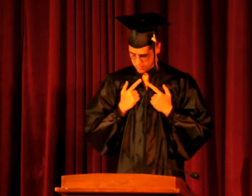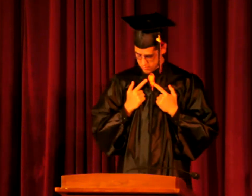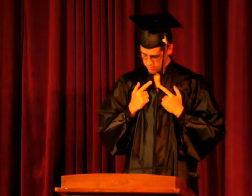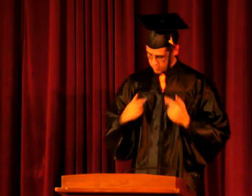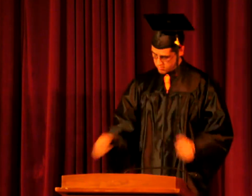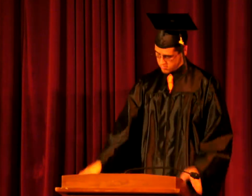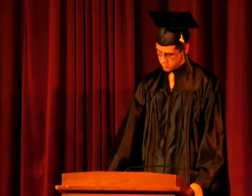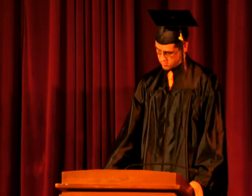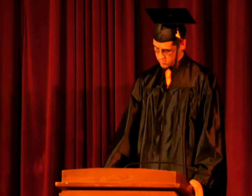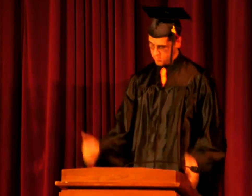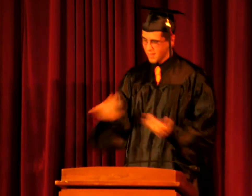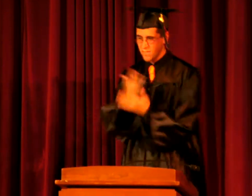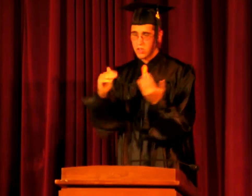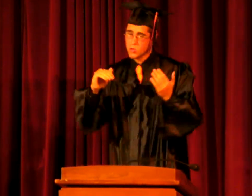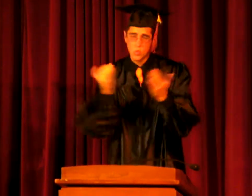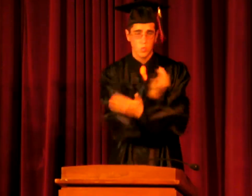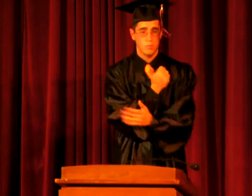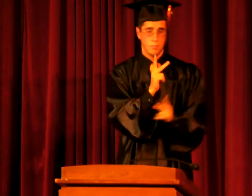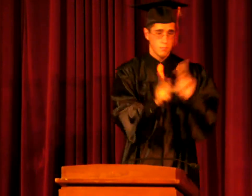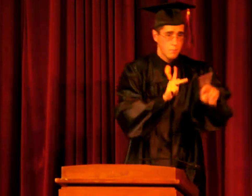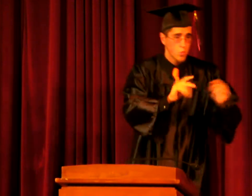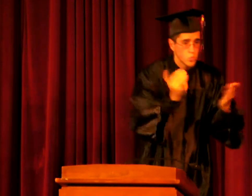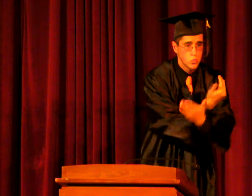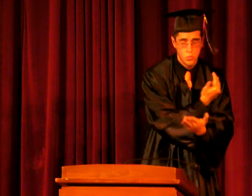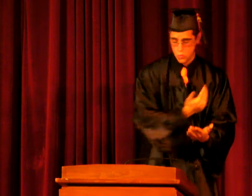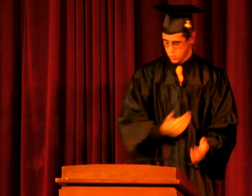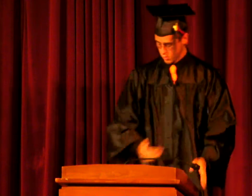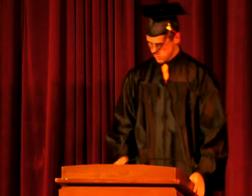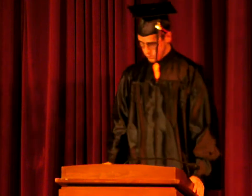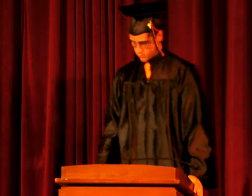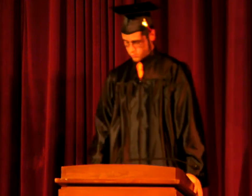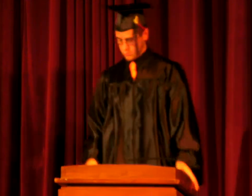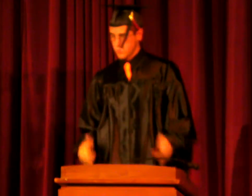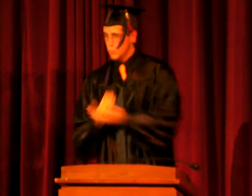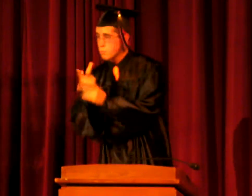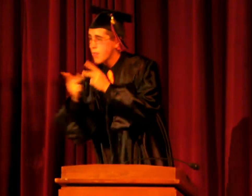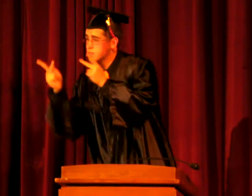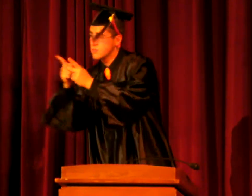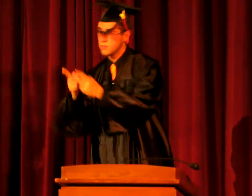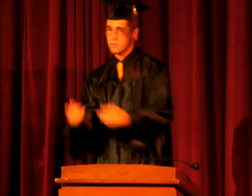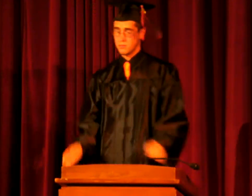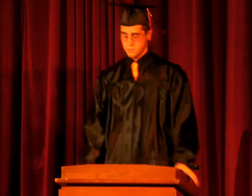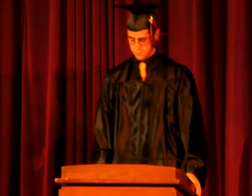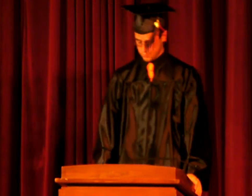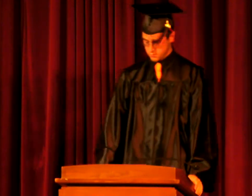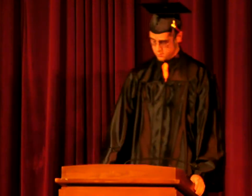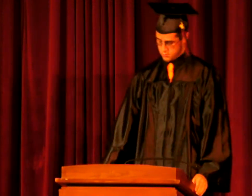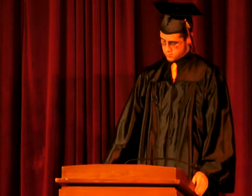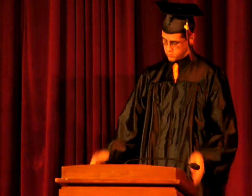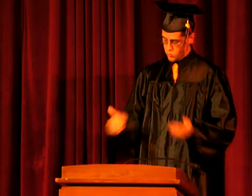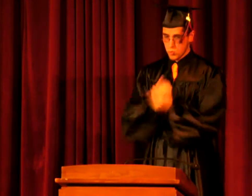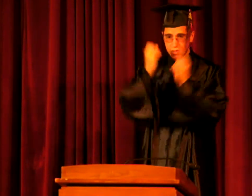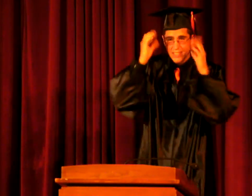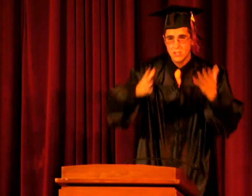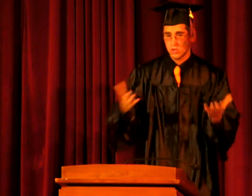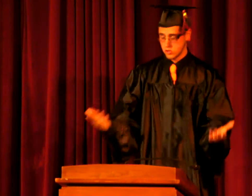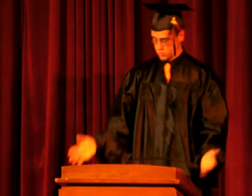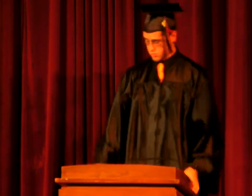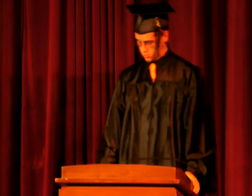after graduation, we will all move on with our lives. Everything will be new. The people, the places, the teachers, the experiences, and